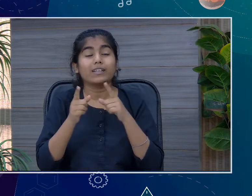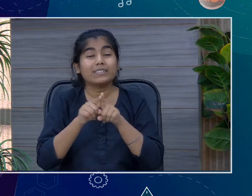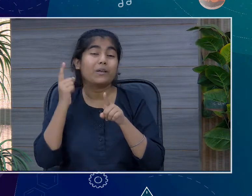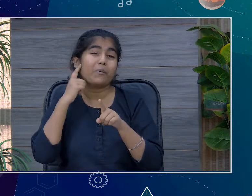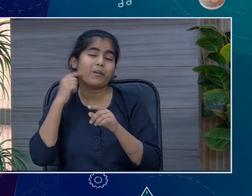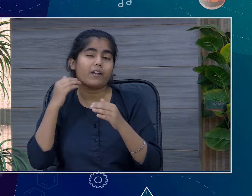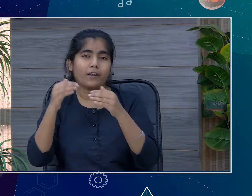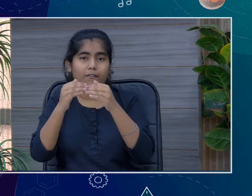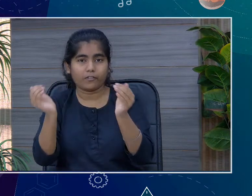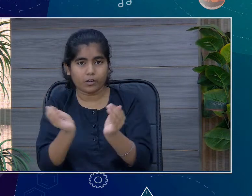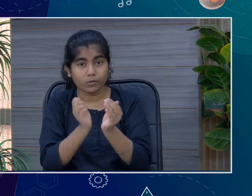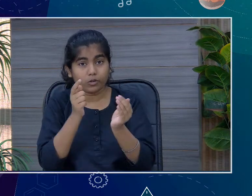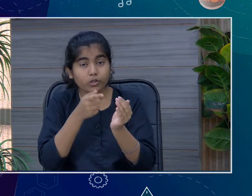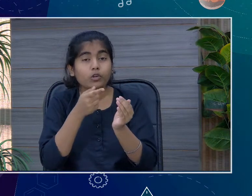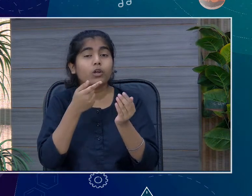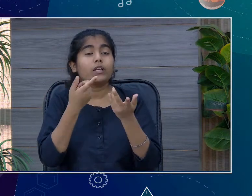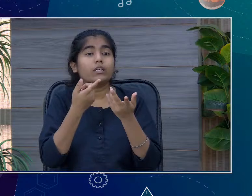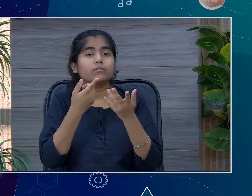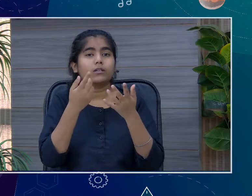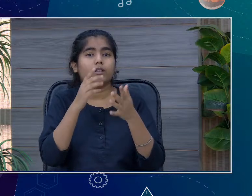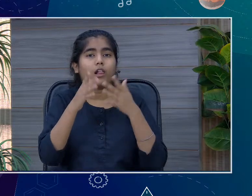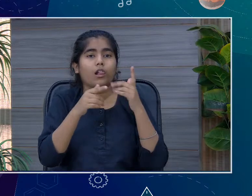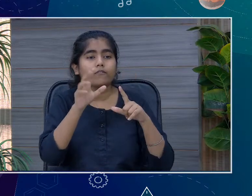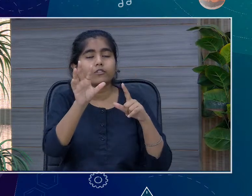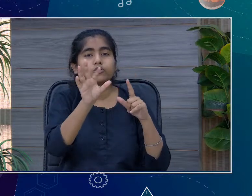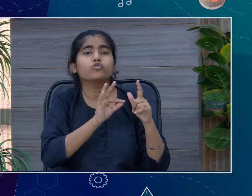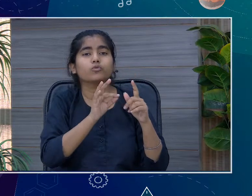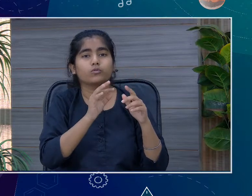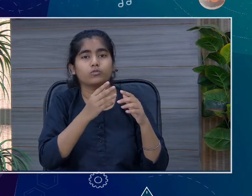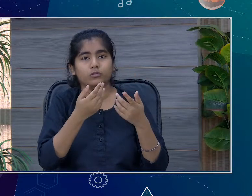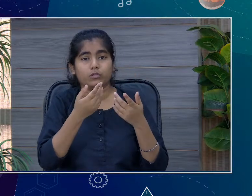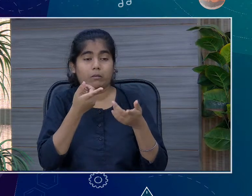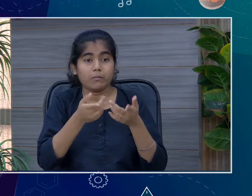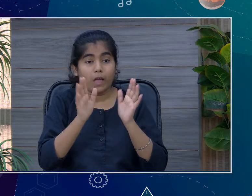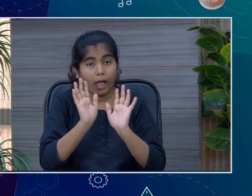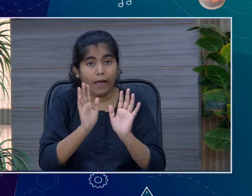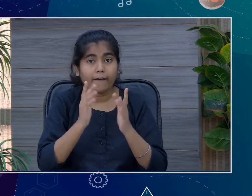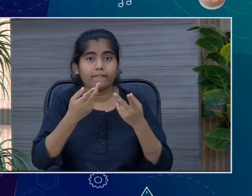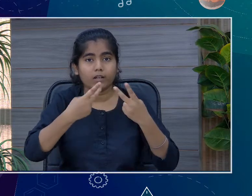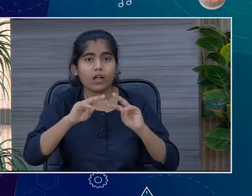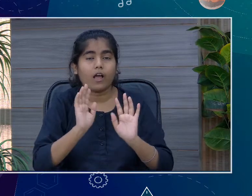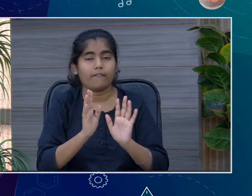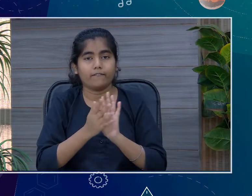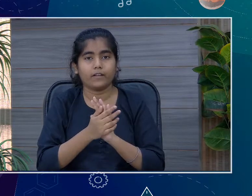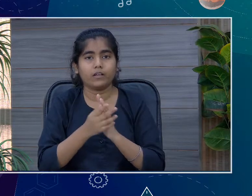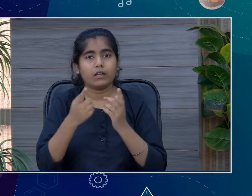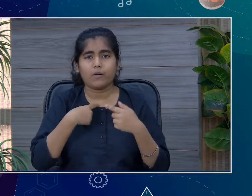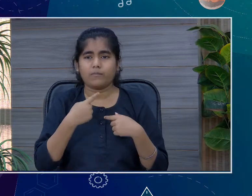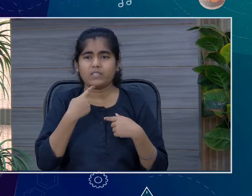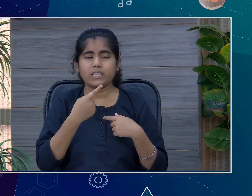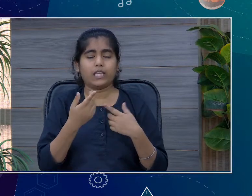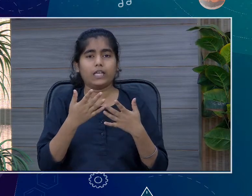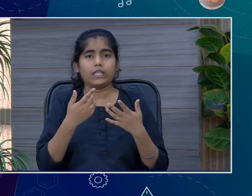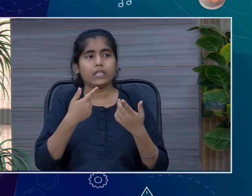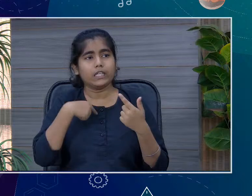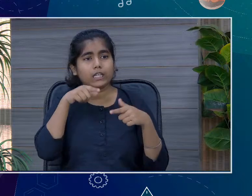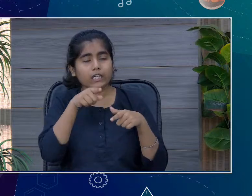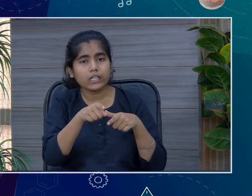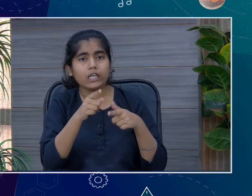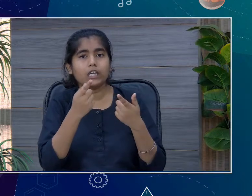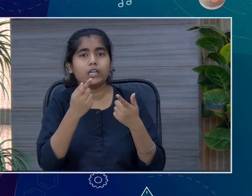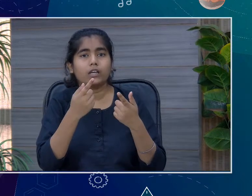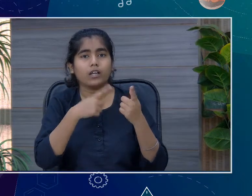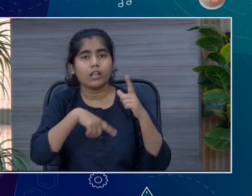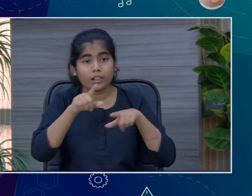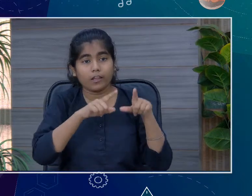that medium, that material should be available in the school. So we cannot say that it is a language of the special